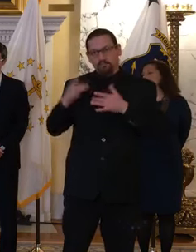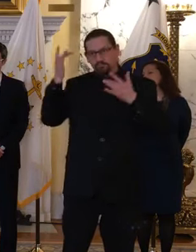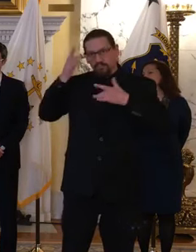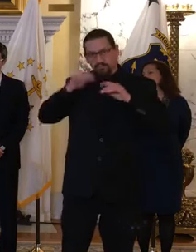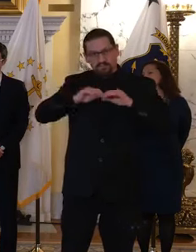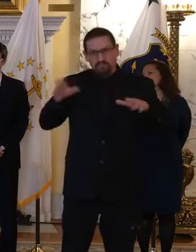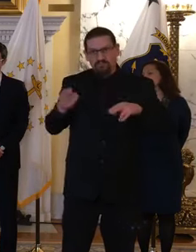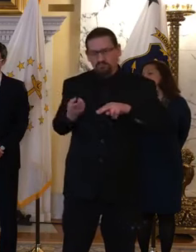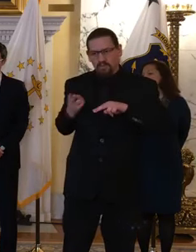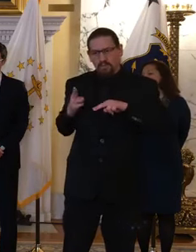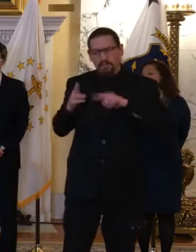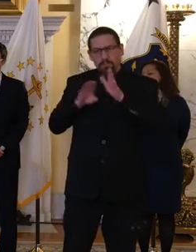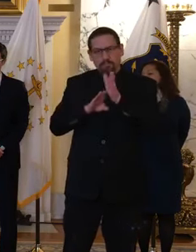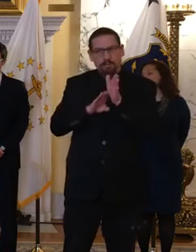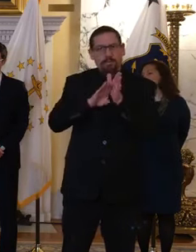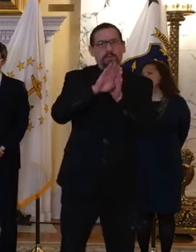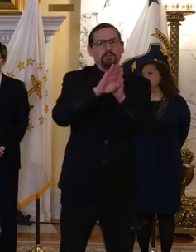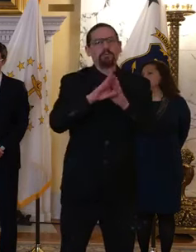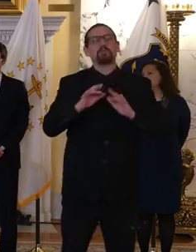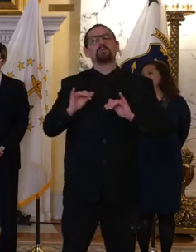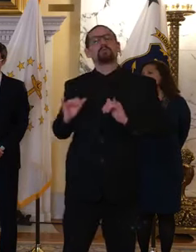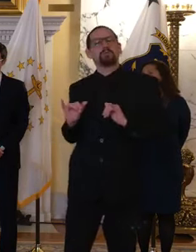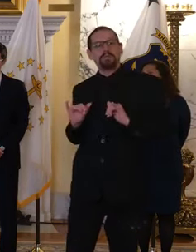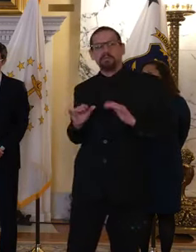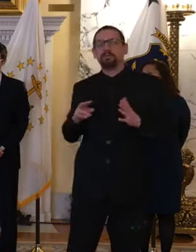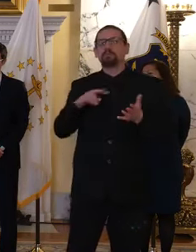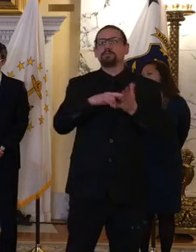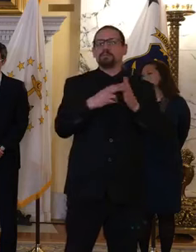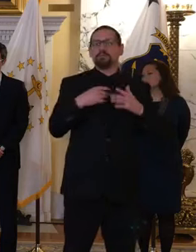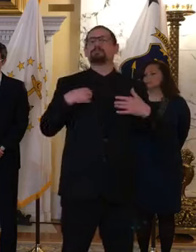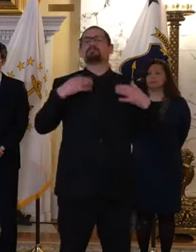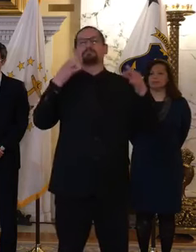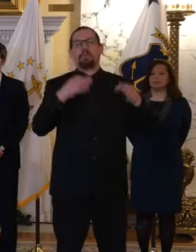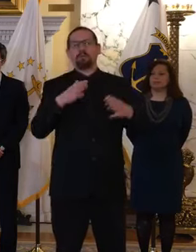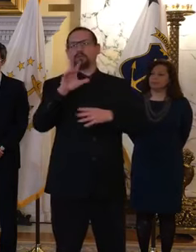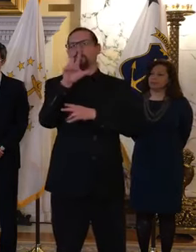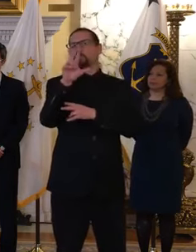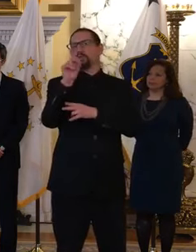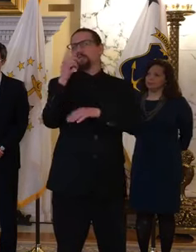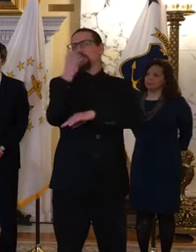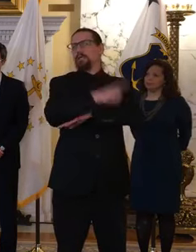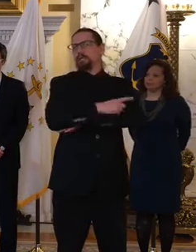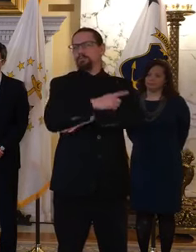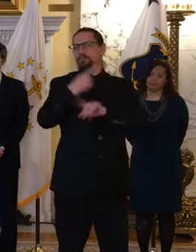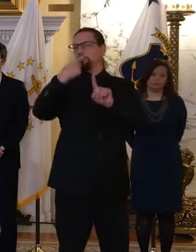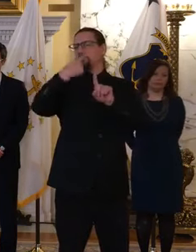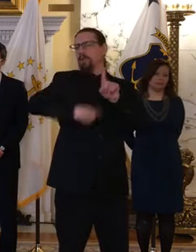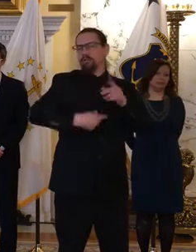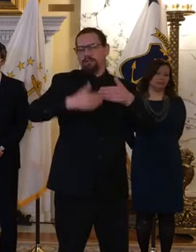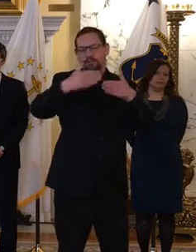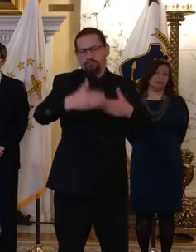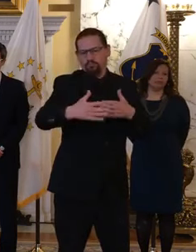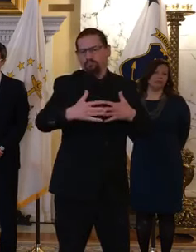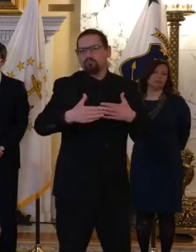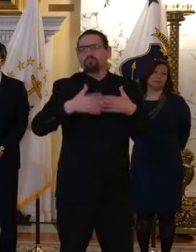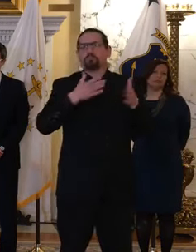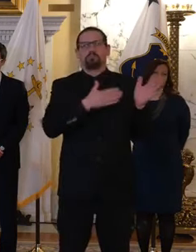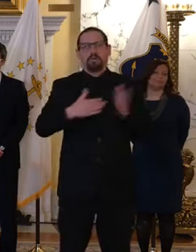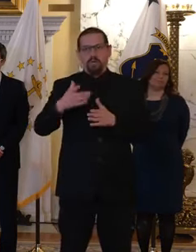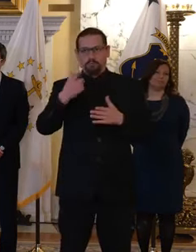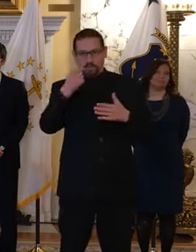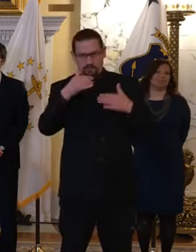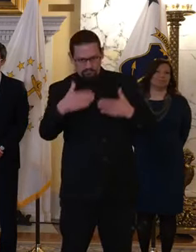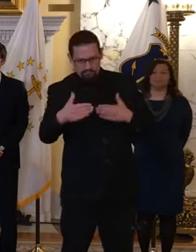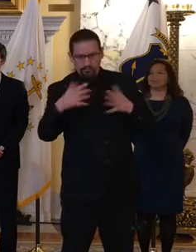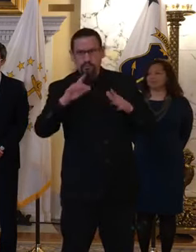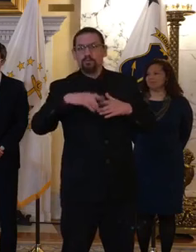at a time. If April goes as well as the past week, I very likely may say,